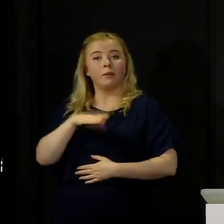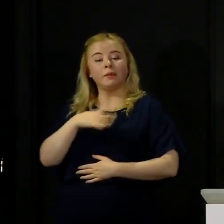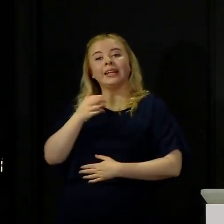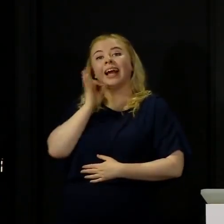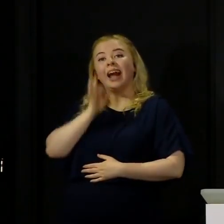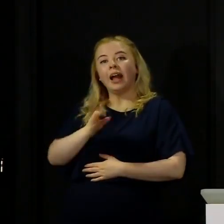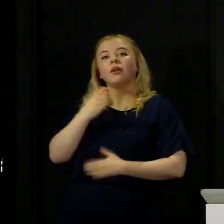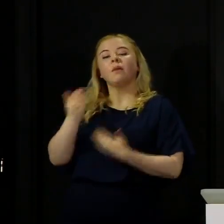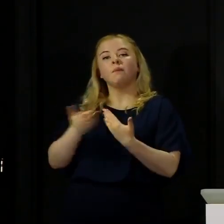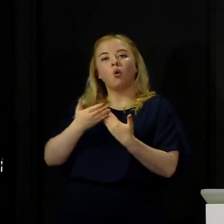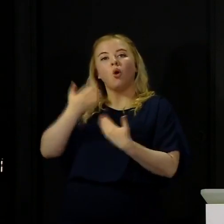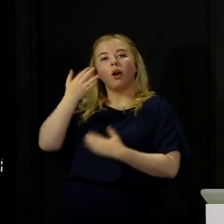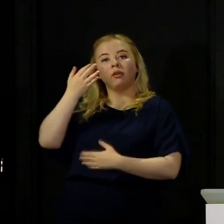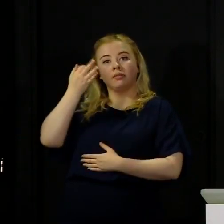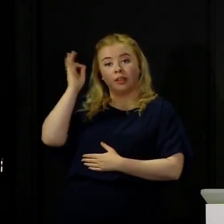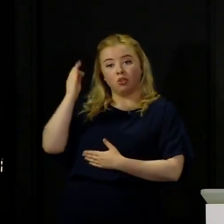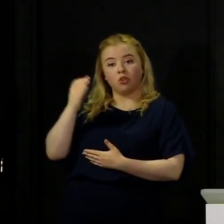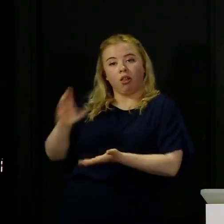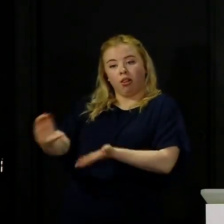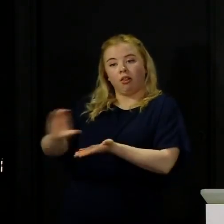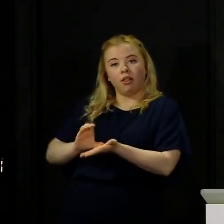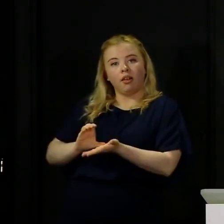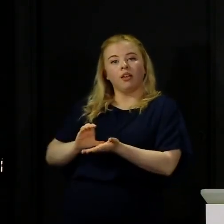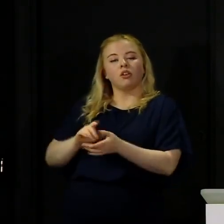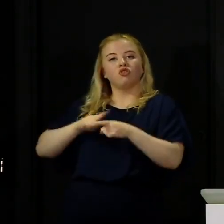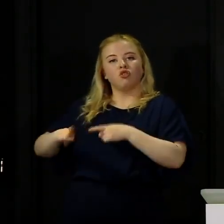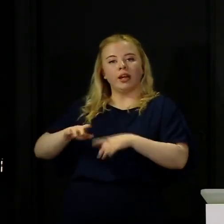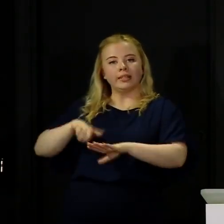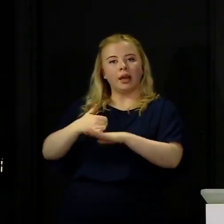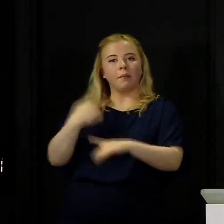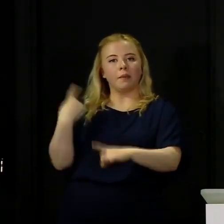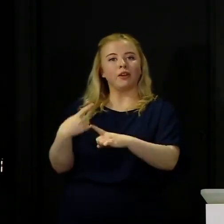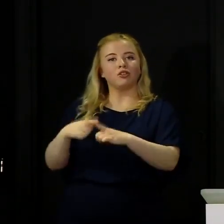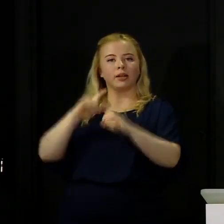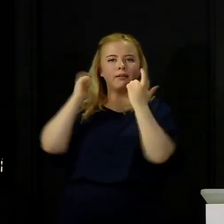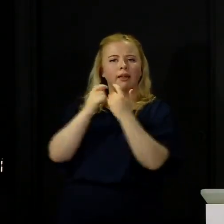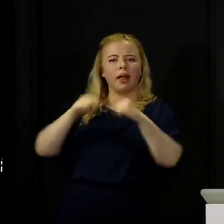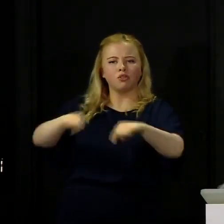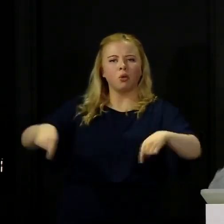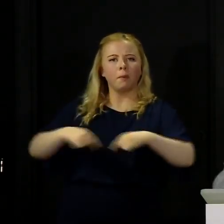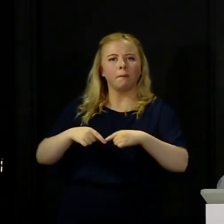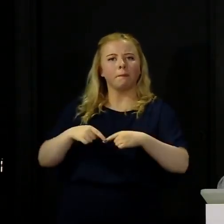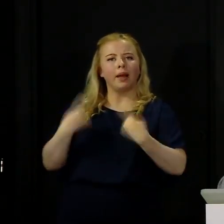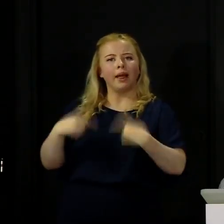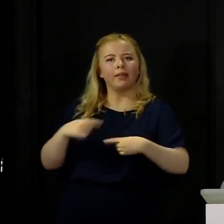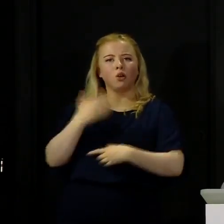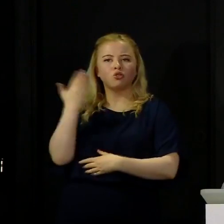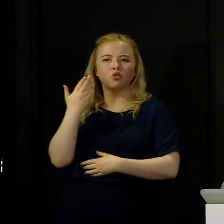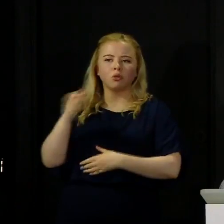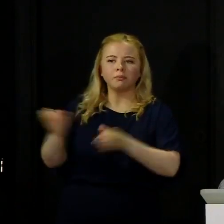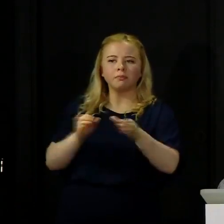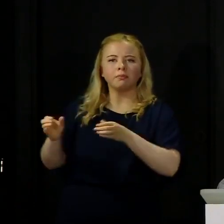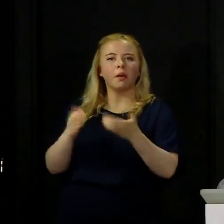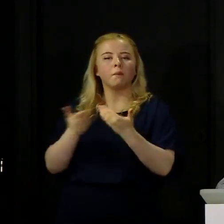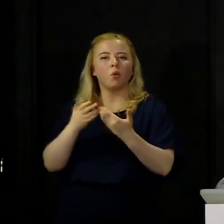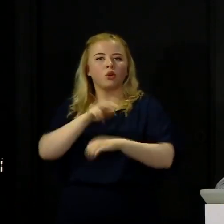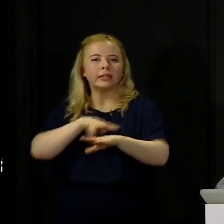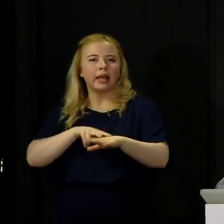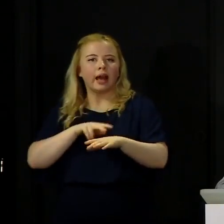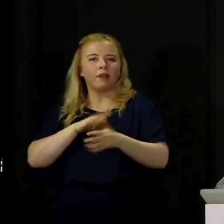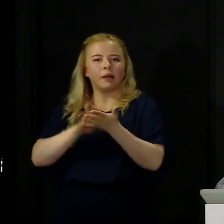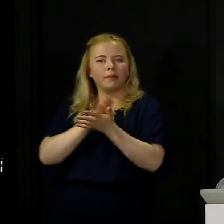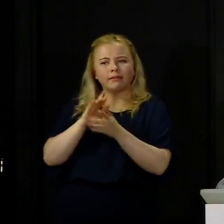facilitate emergency classrooms and to allow schools to employ extra staff to maintain, to maximise the